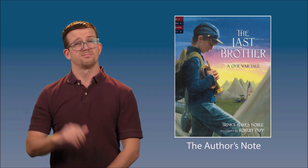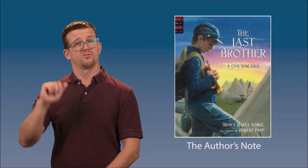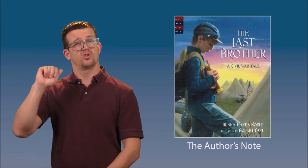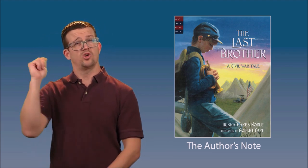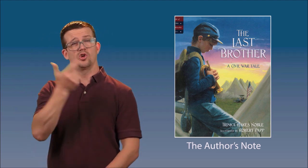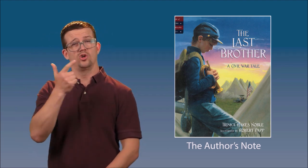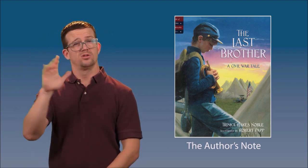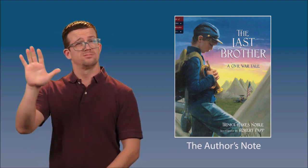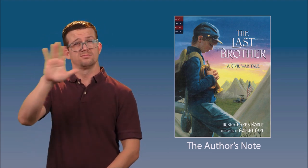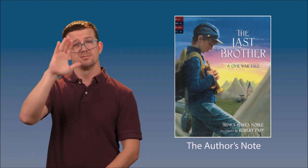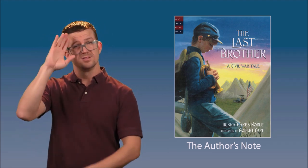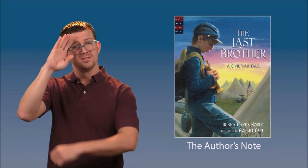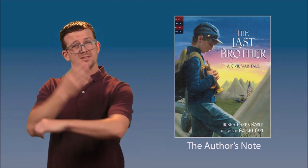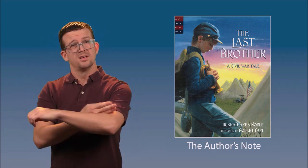sons.